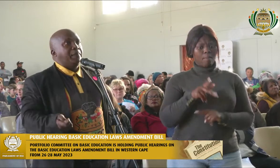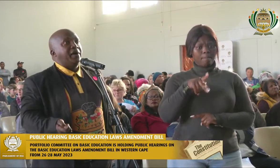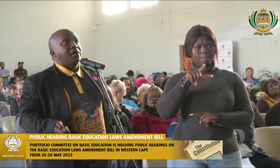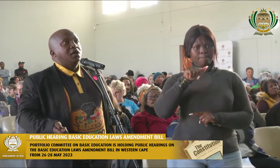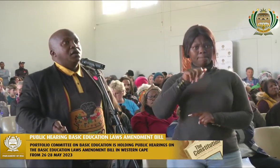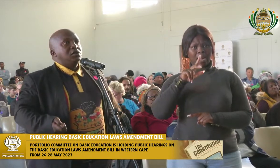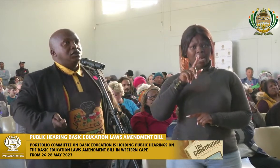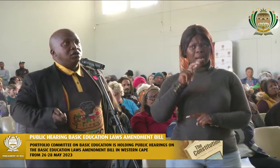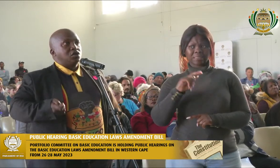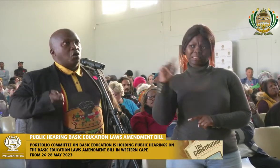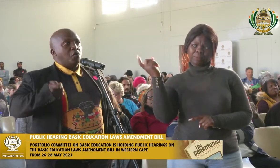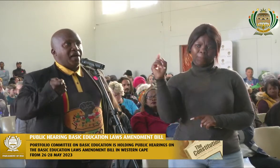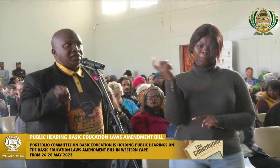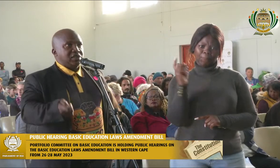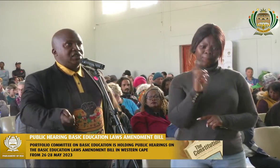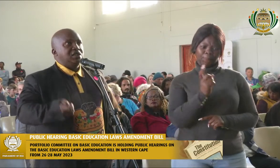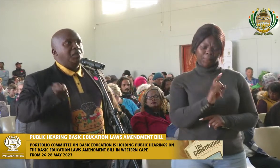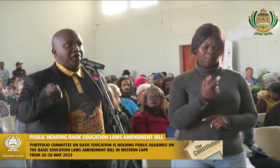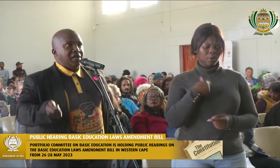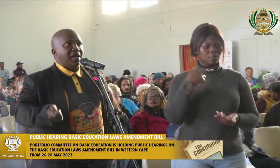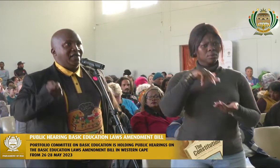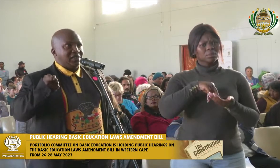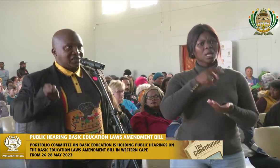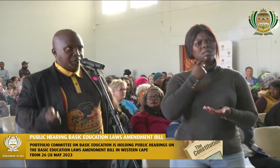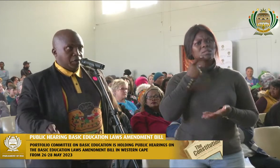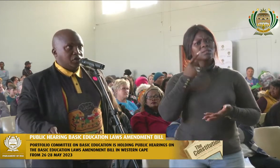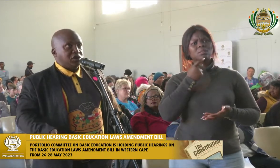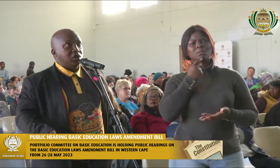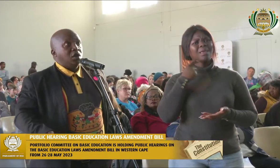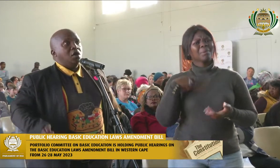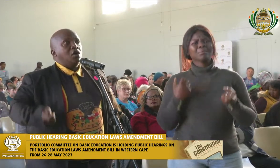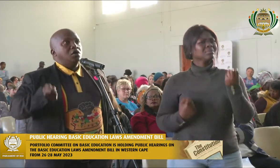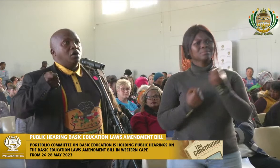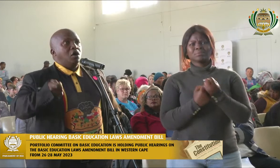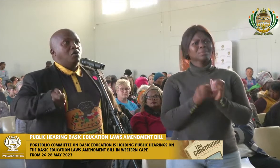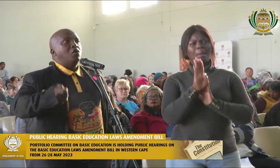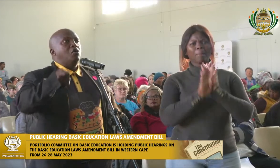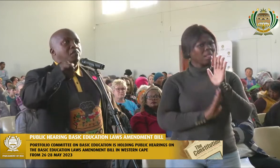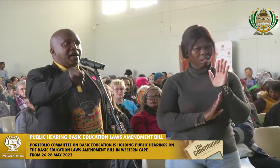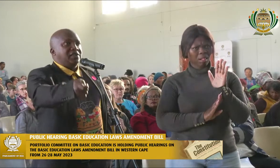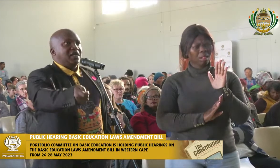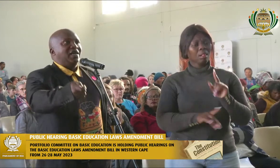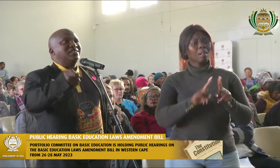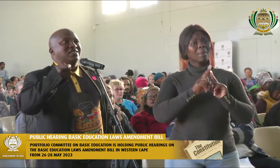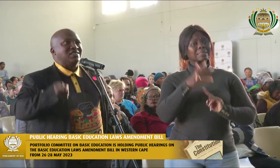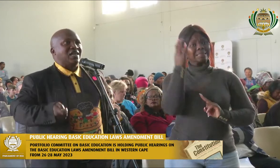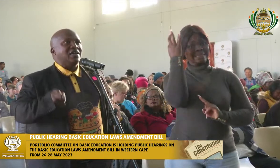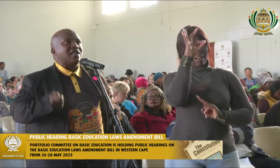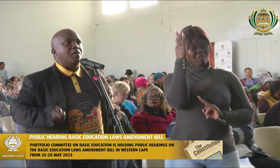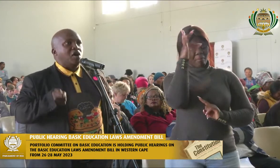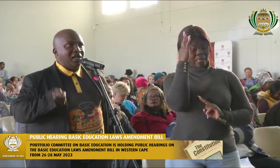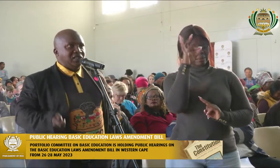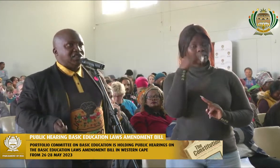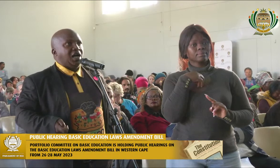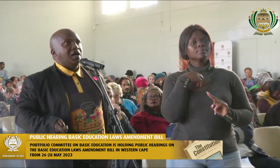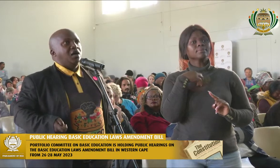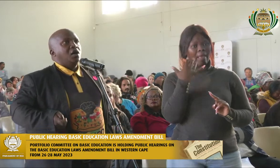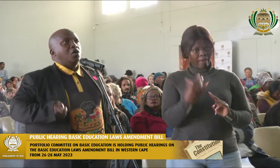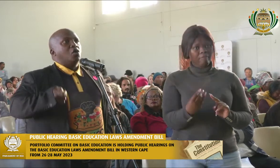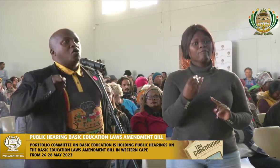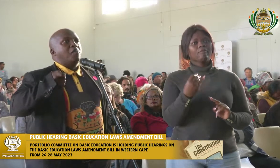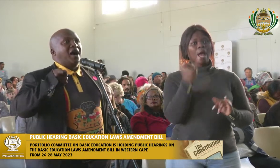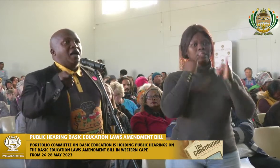ndize apha. Ndizoma ndithi ibill andisupport. Although urhulumente ezisa icebo